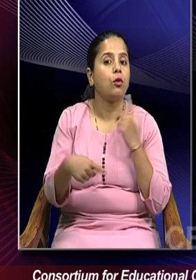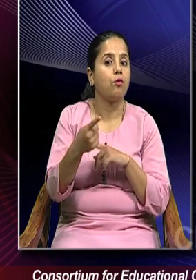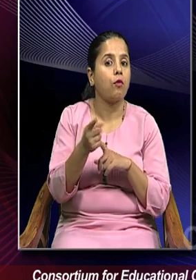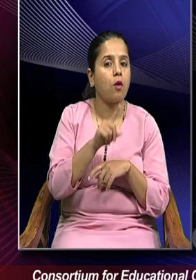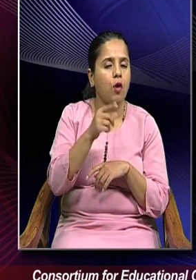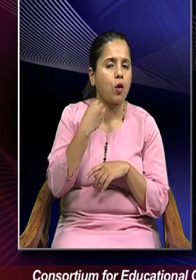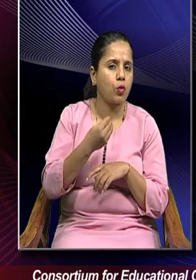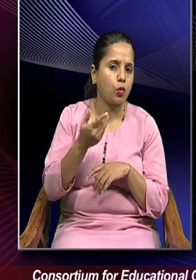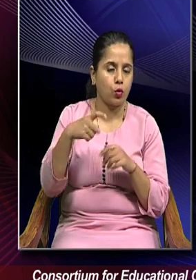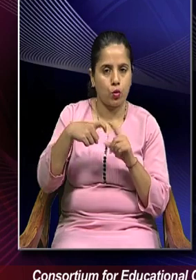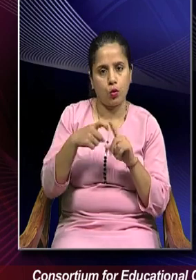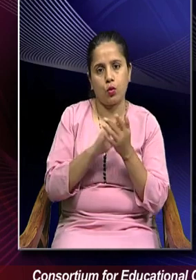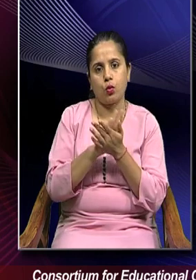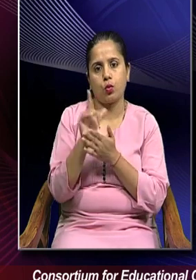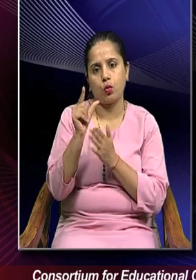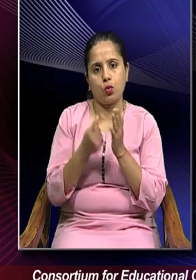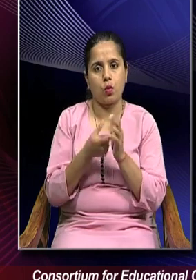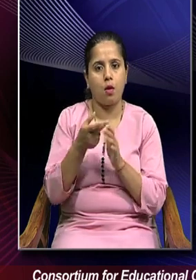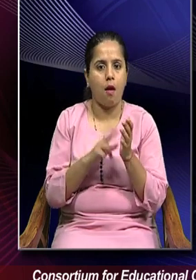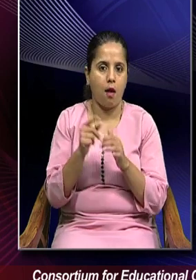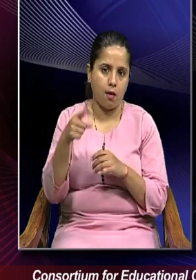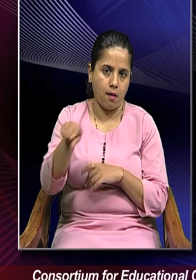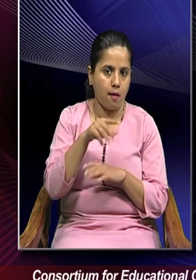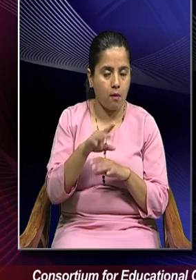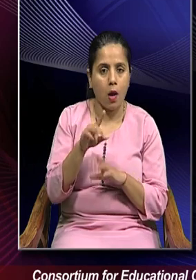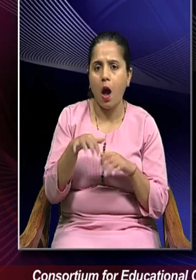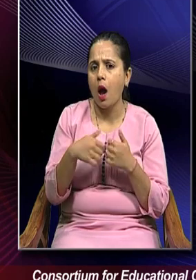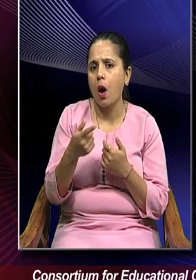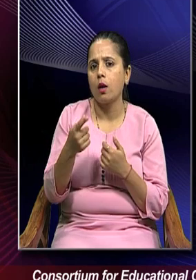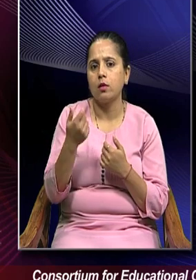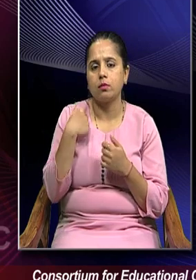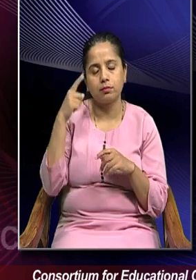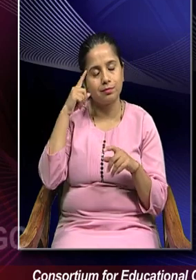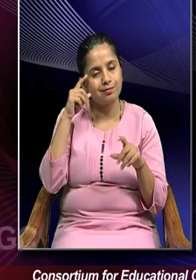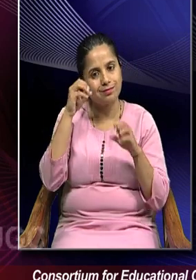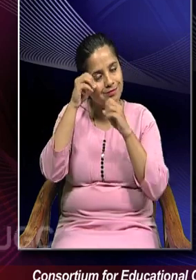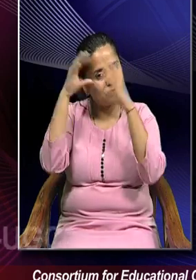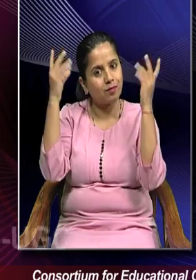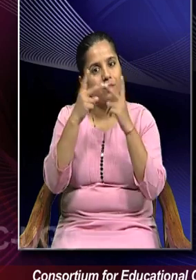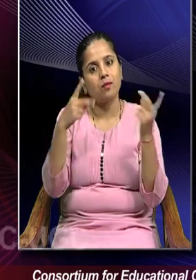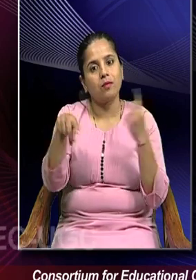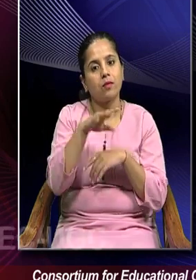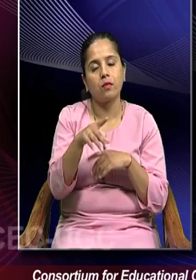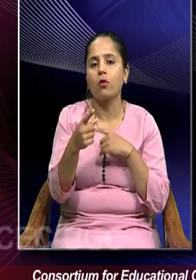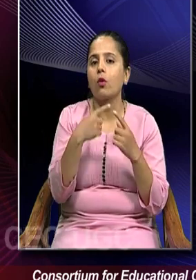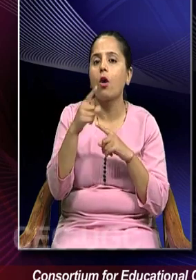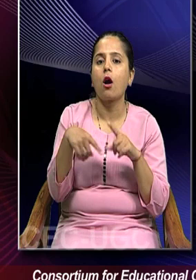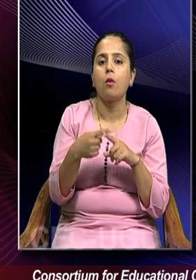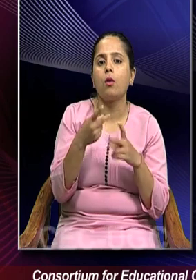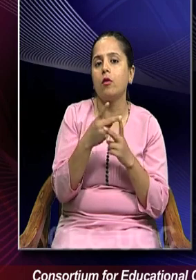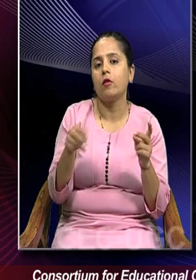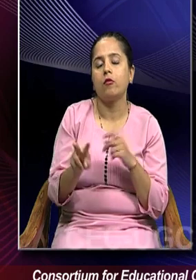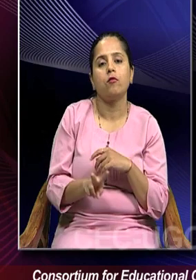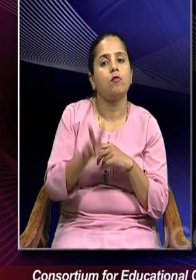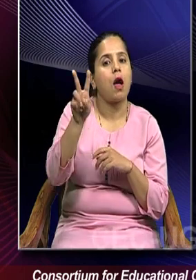of the Puranas, and how such kind of picturizations in a way talk about these kinds of